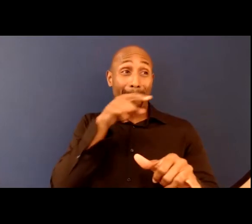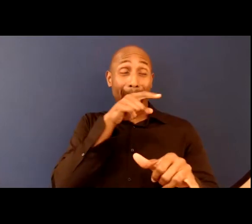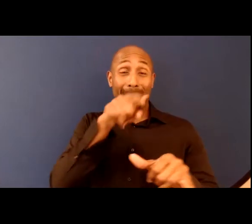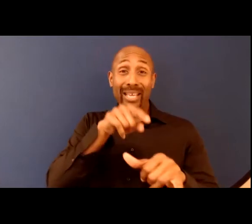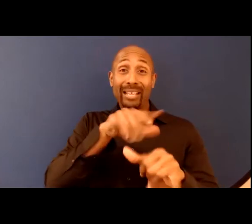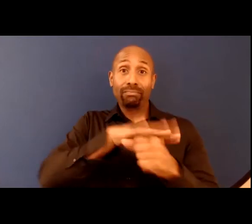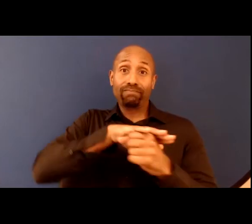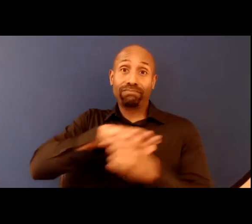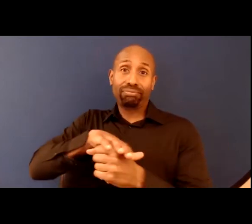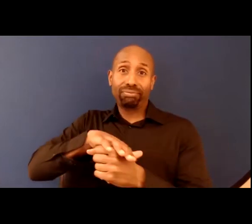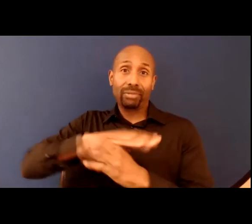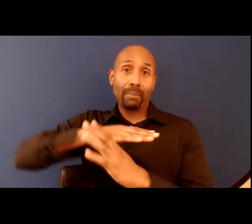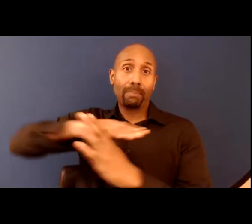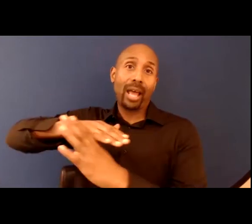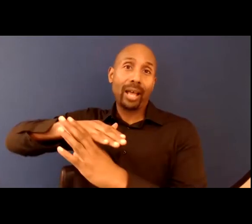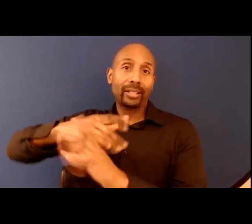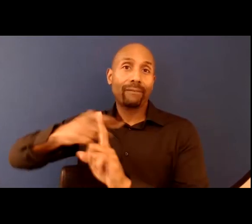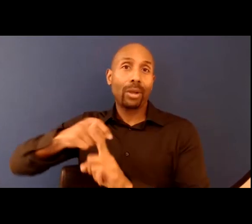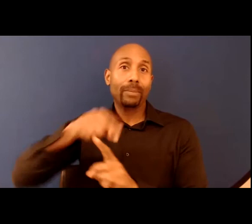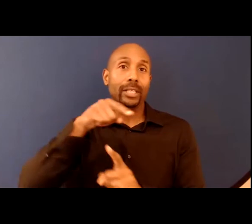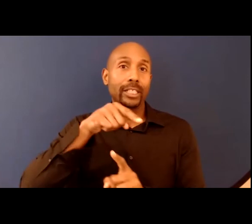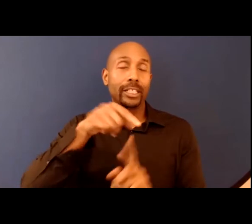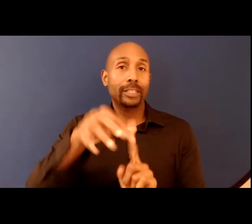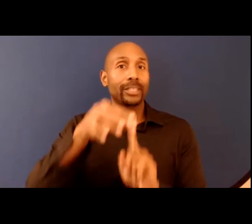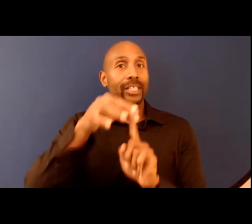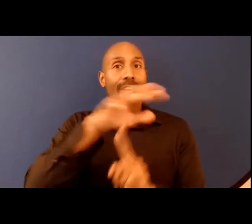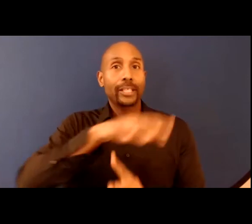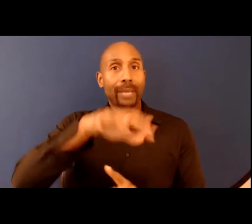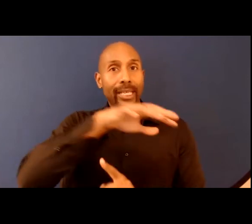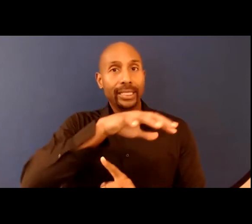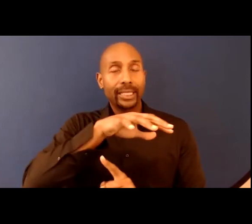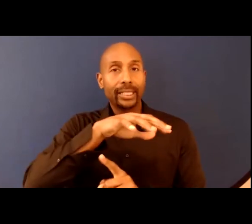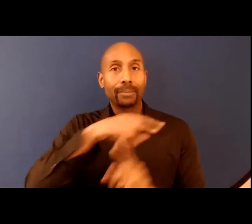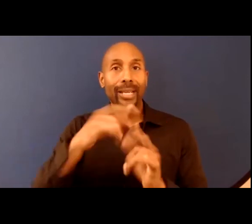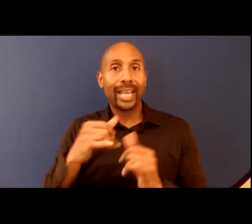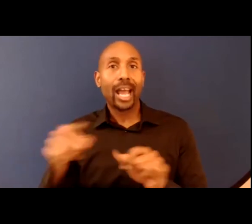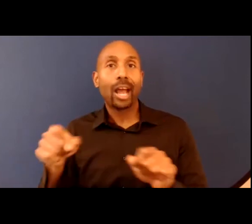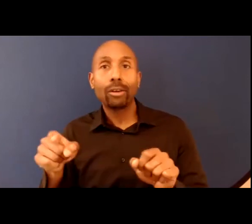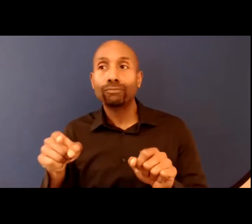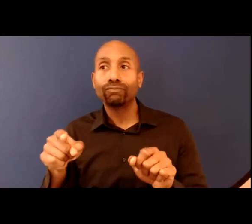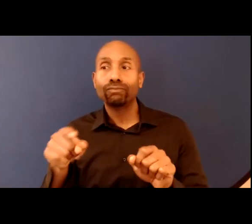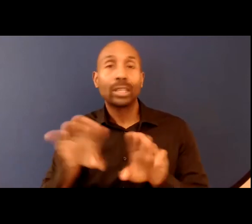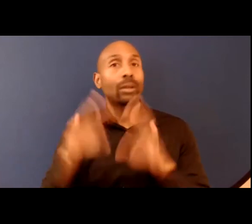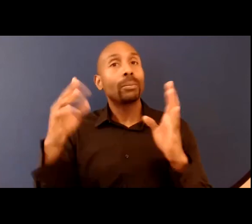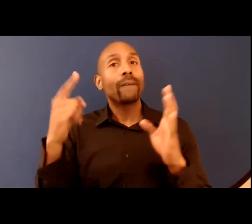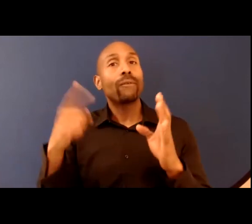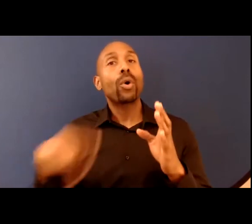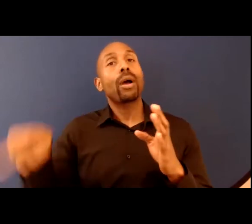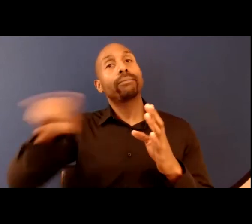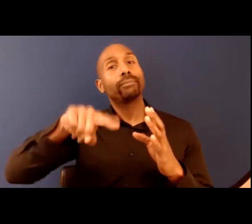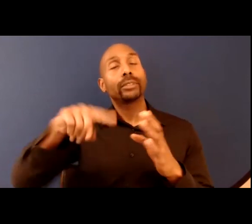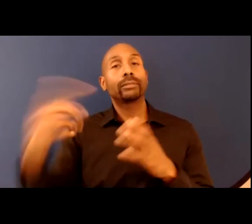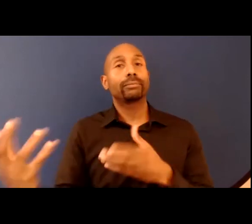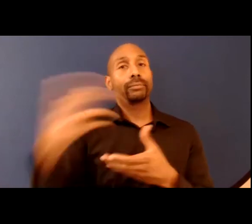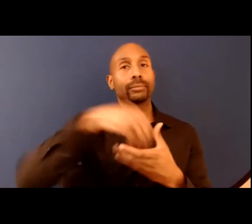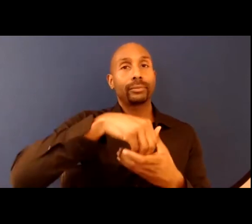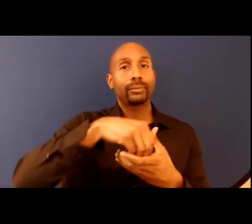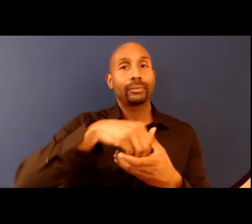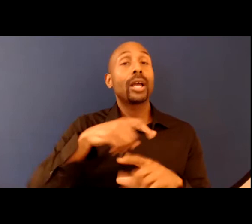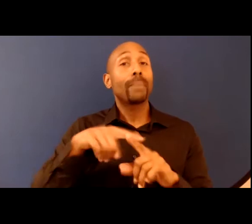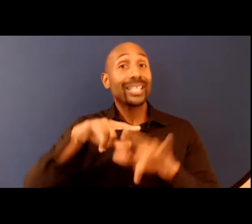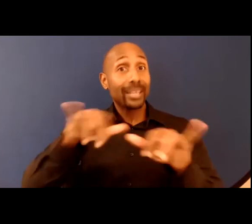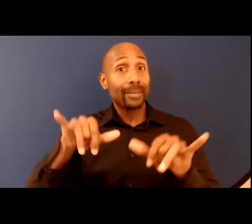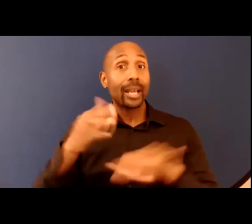locked out of certain spaces to just be able to participate, but it also improves the lives of folks who